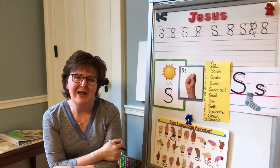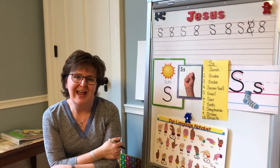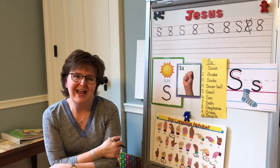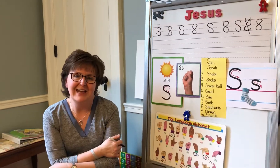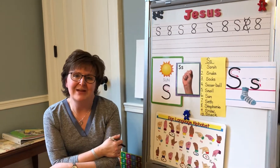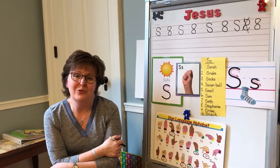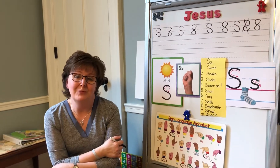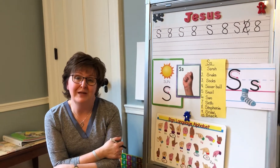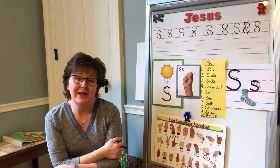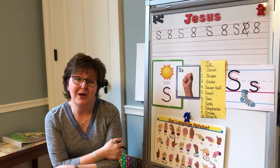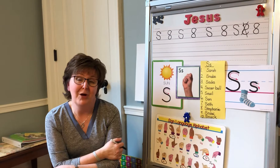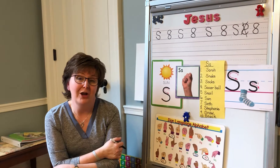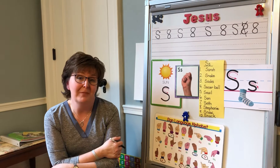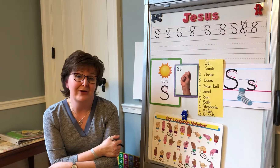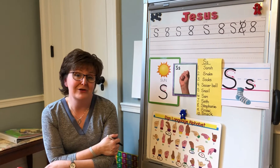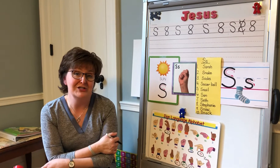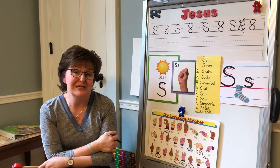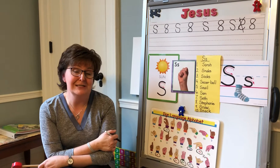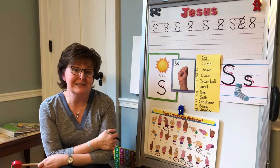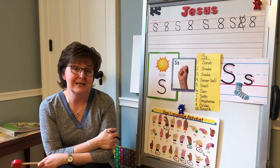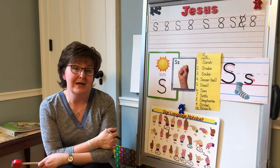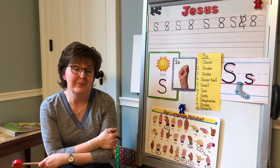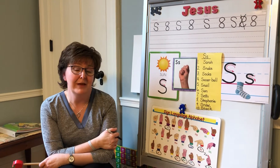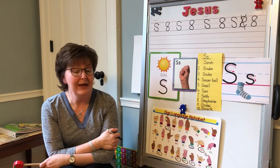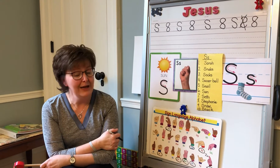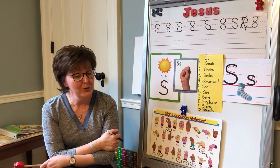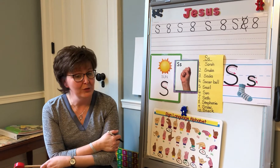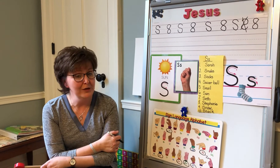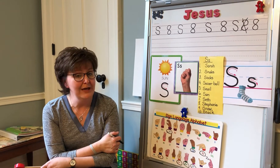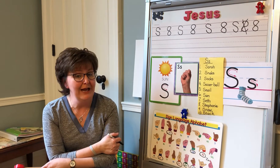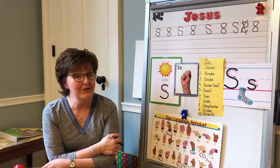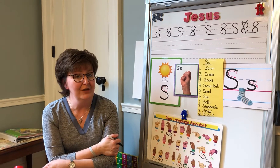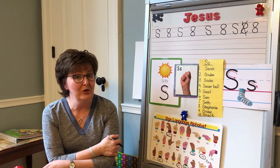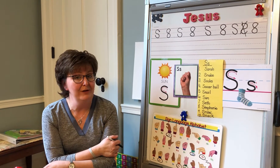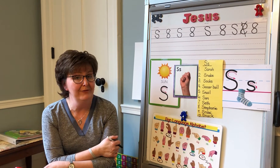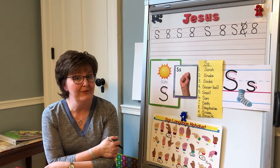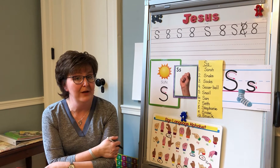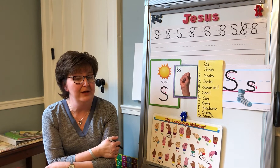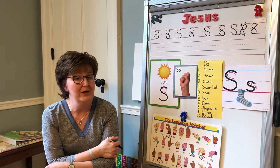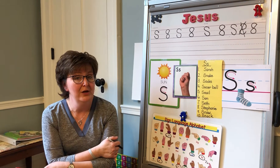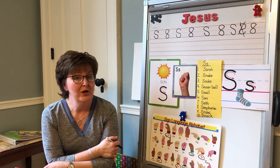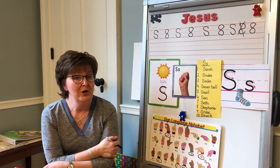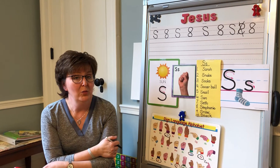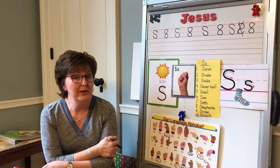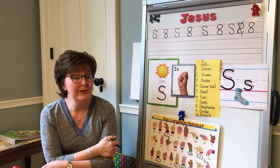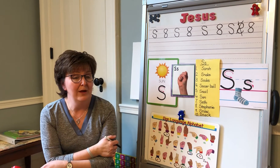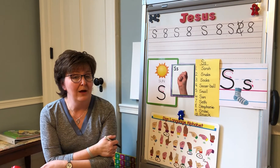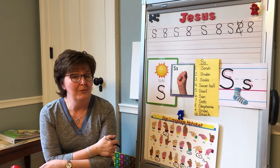and it will be all about our Jesus time. And we're going to have a little bit of fun with